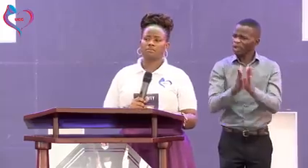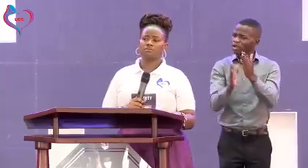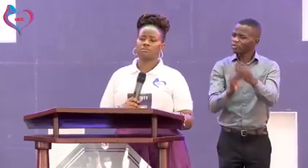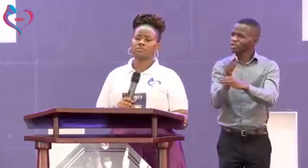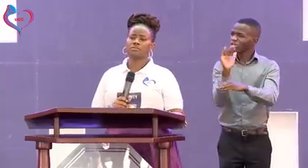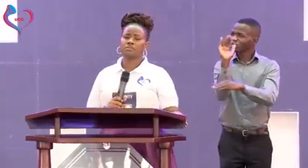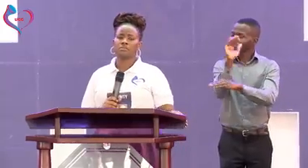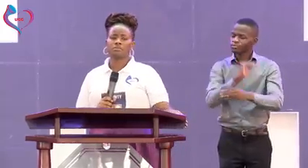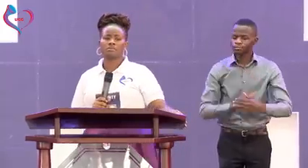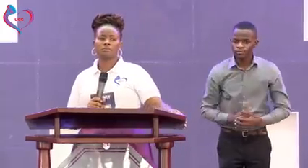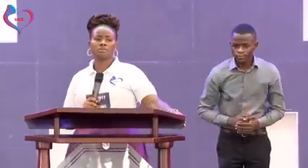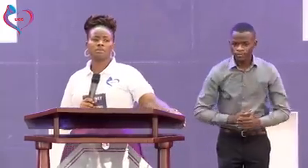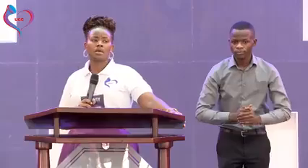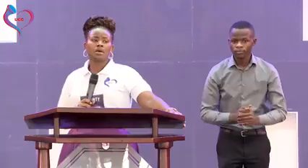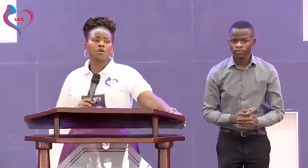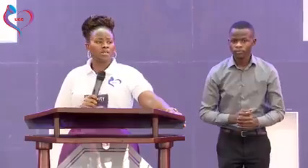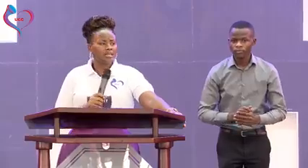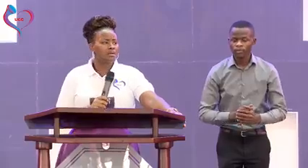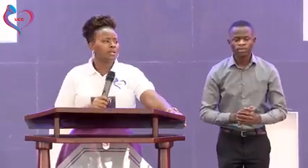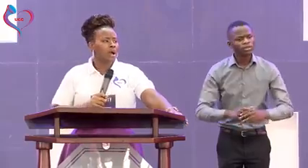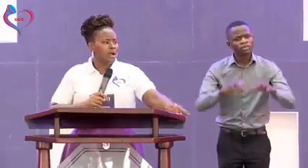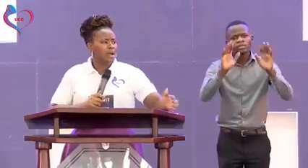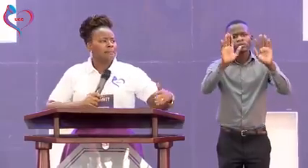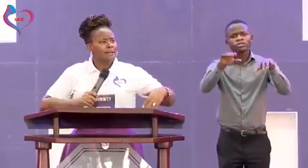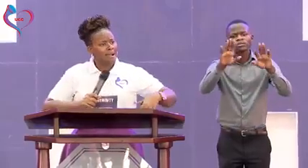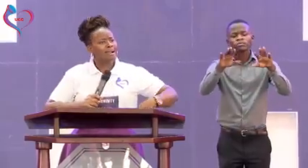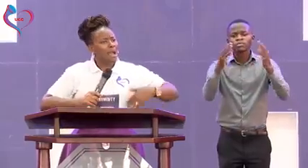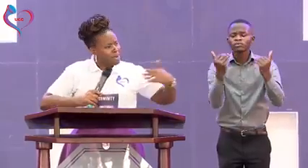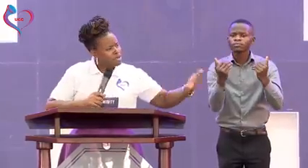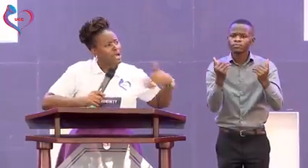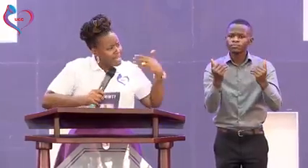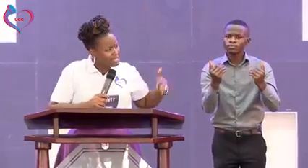asks. Nabuza. Who